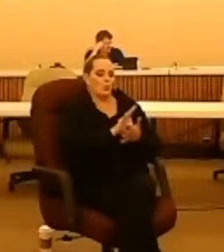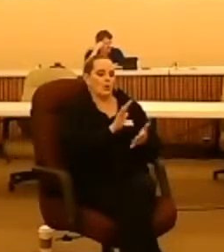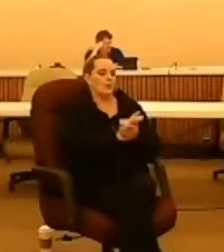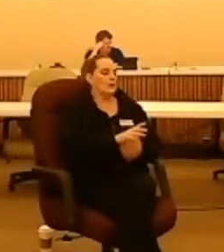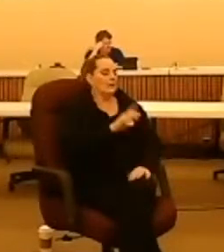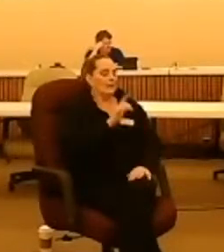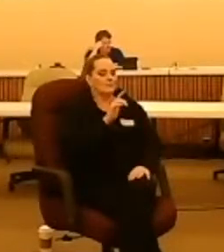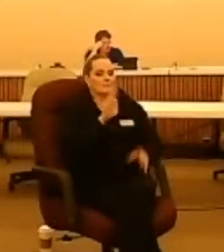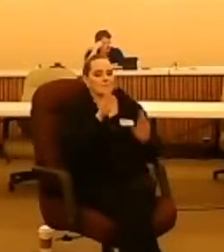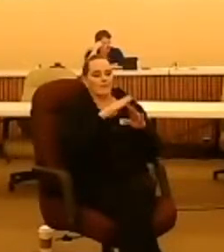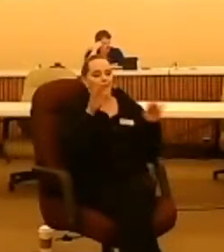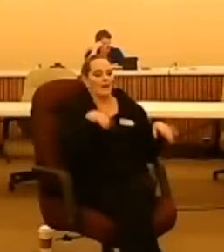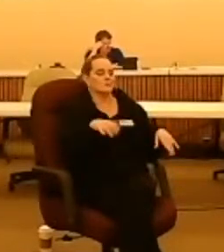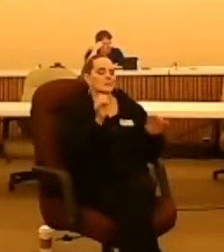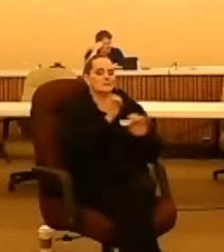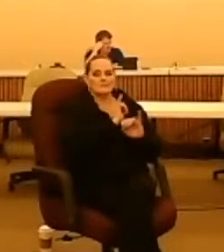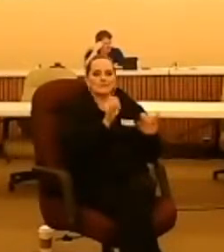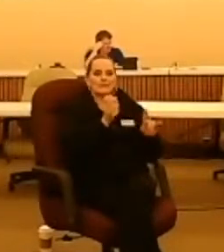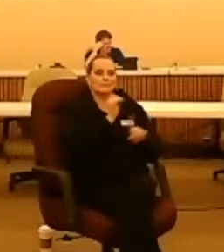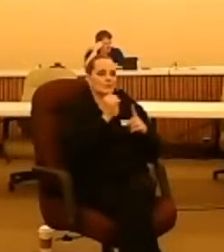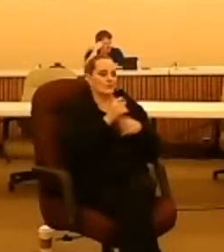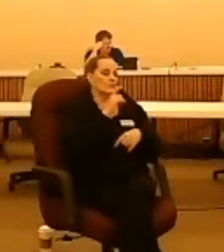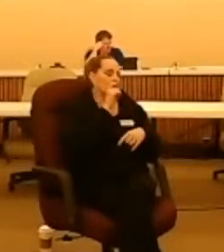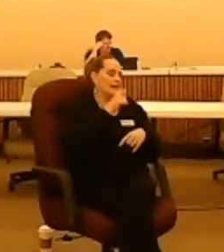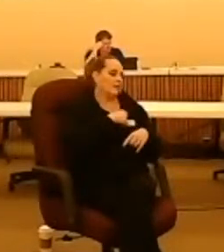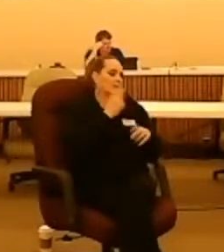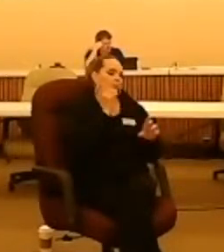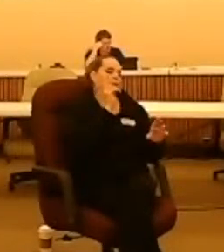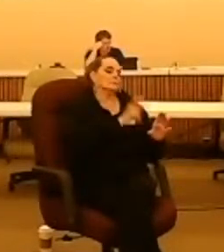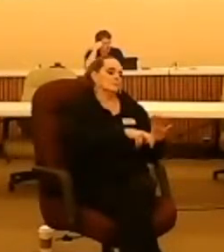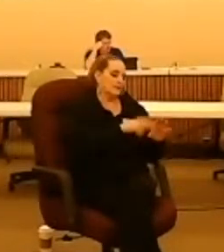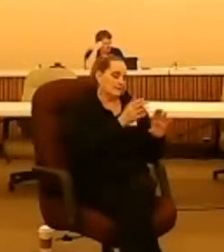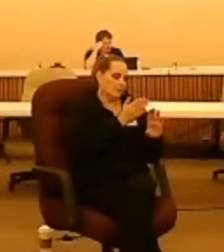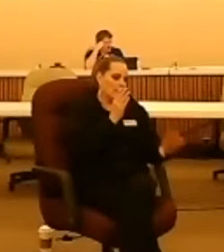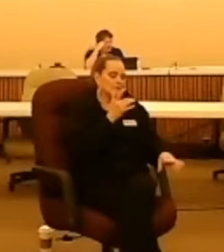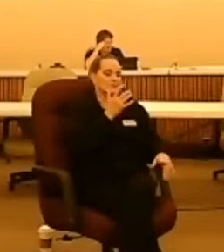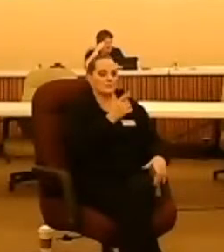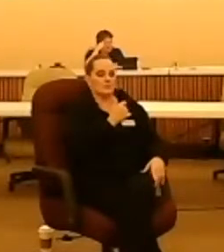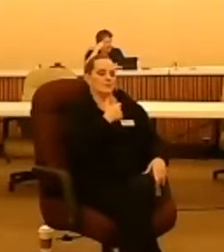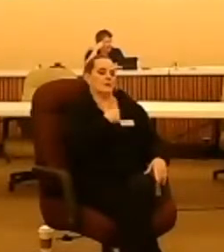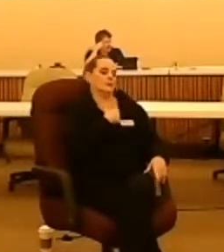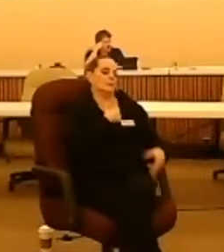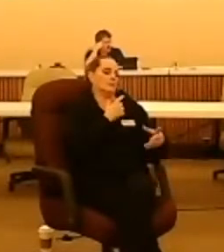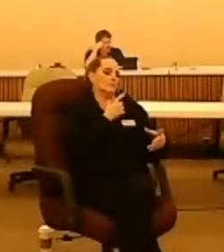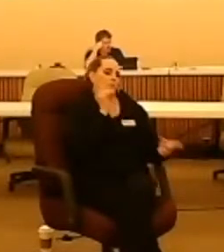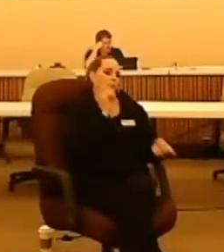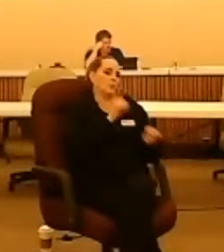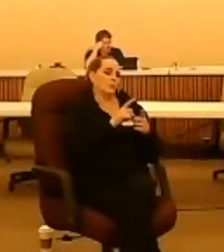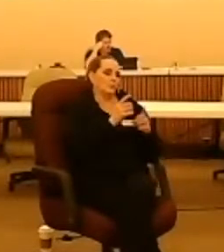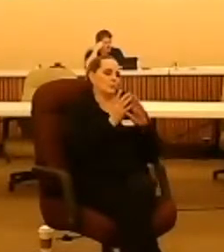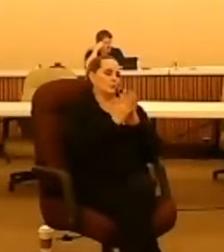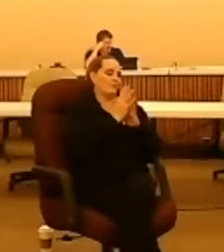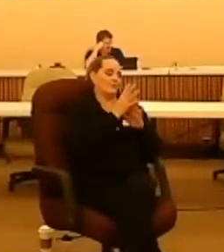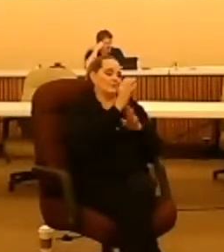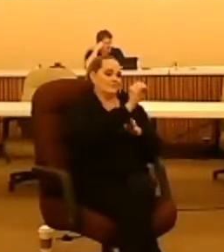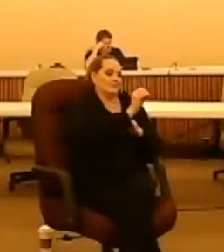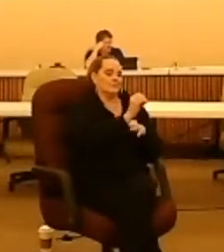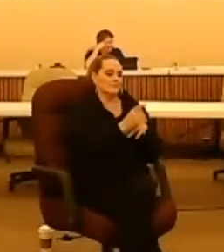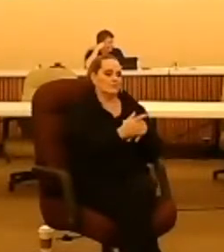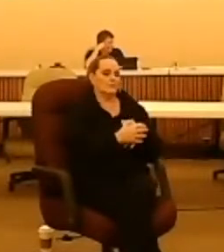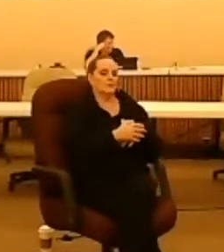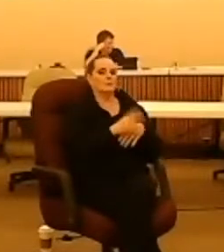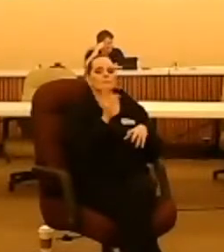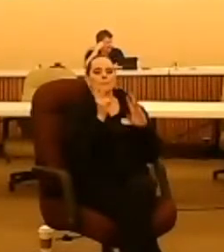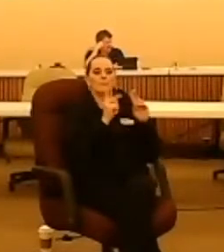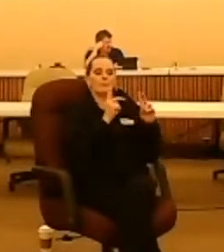across the street. It's the same scenario. Not everybody takes a shuttle. It didn't drop the traffic to zero. And people who are on co-op don't take